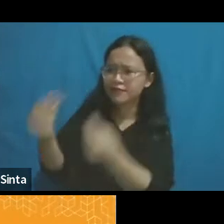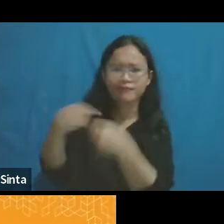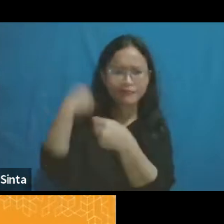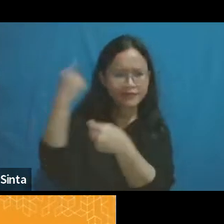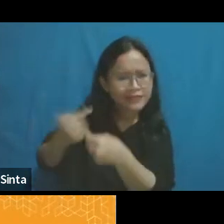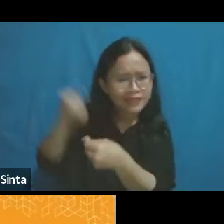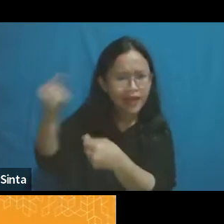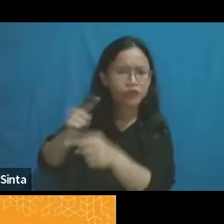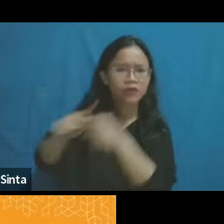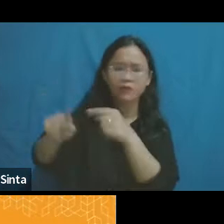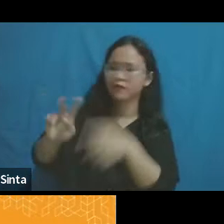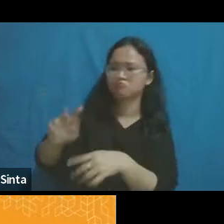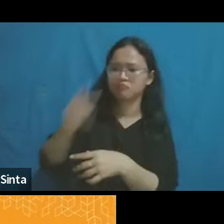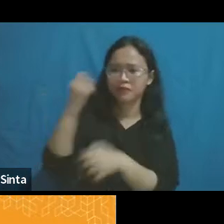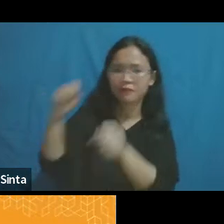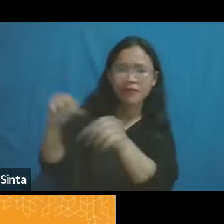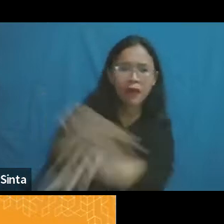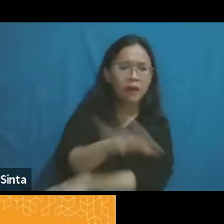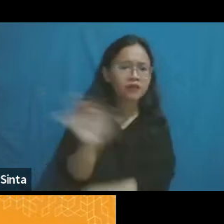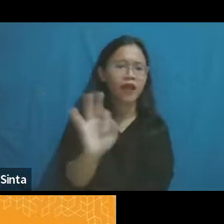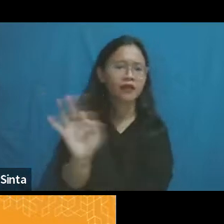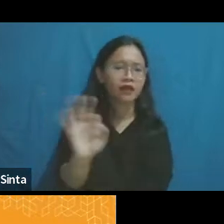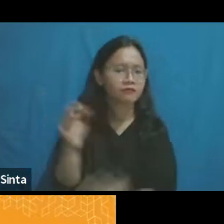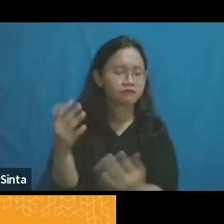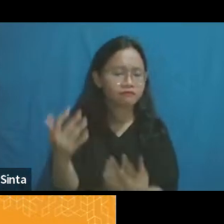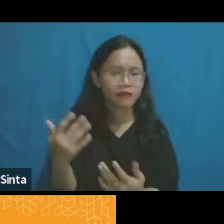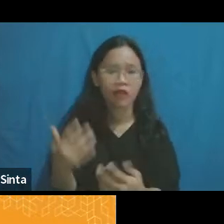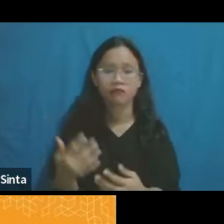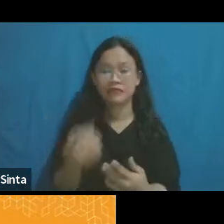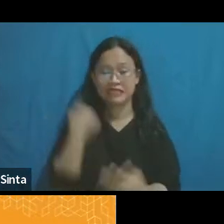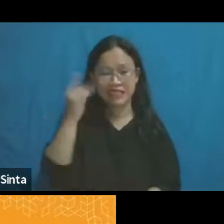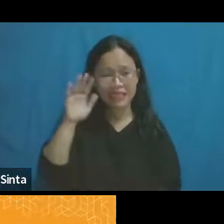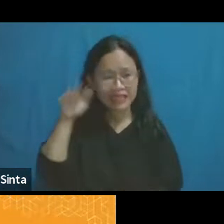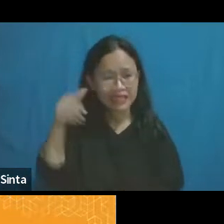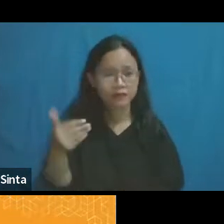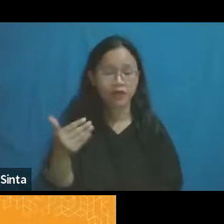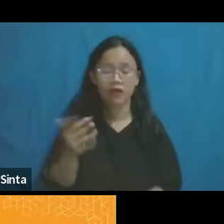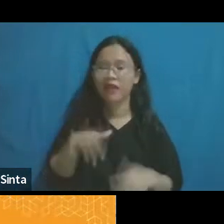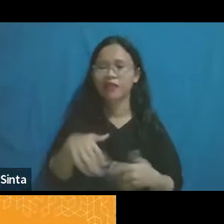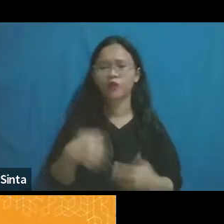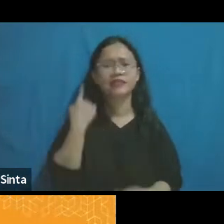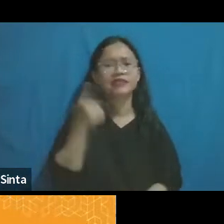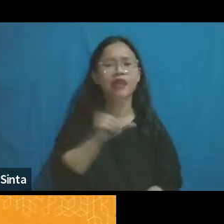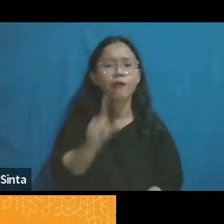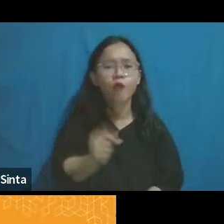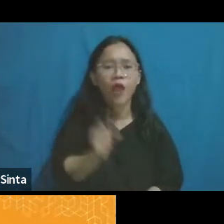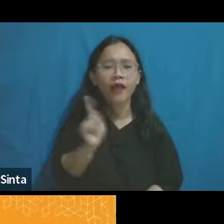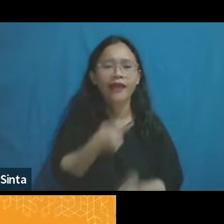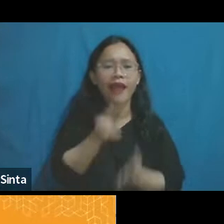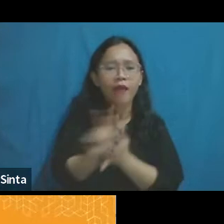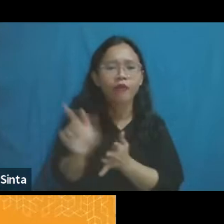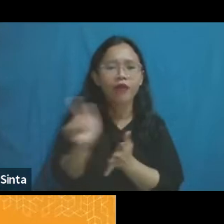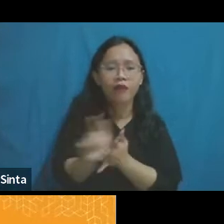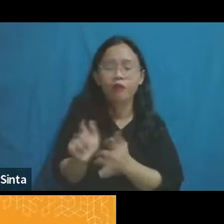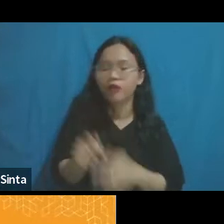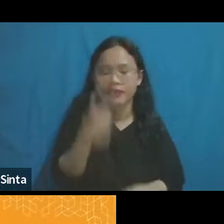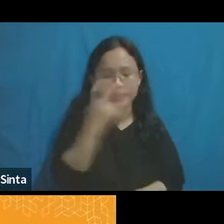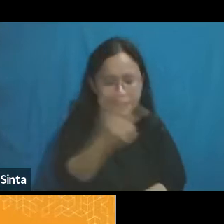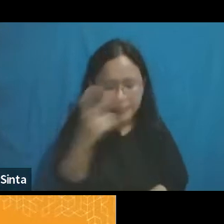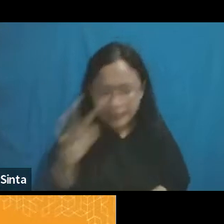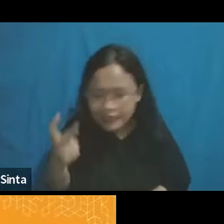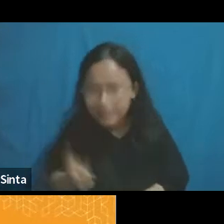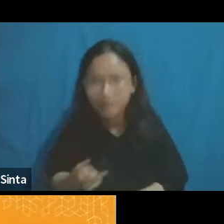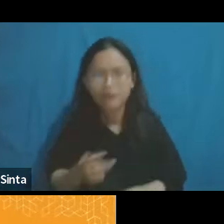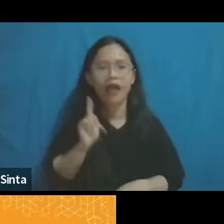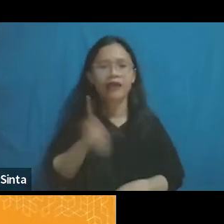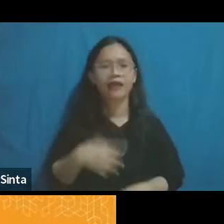every month there is a violation of digital rights in West Papua. So I